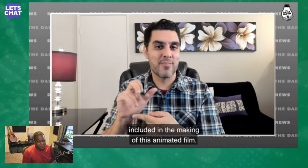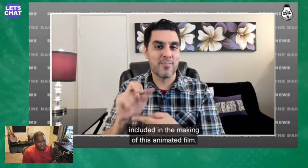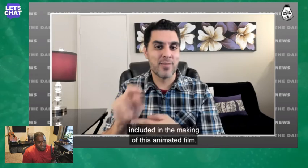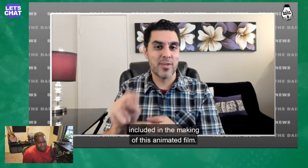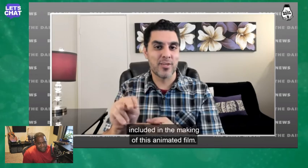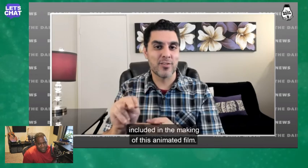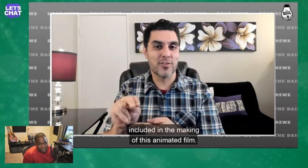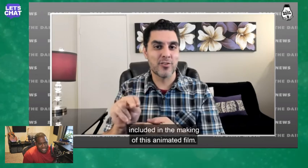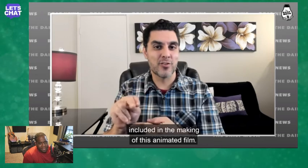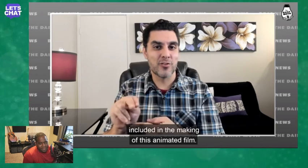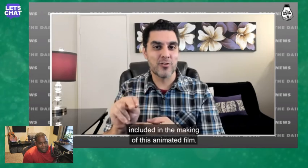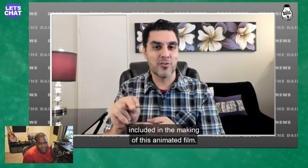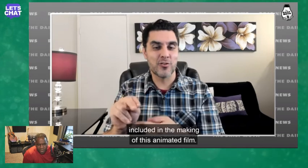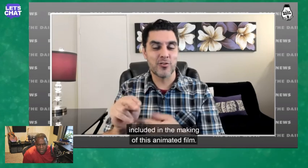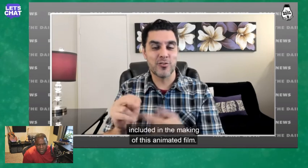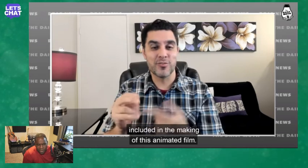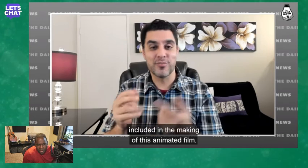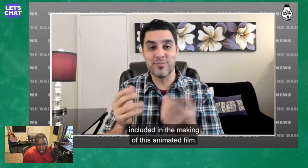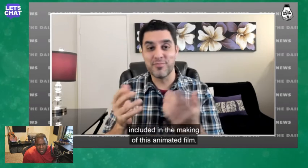film. Yeah.